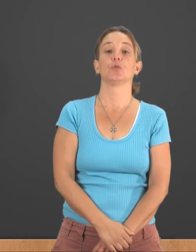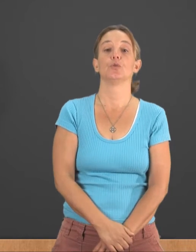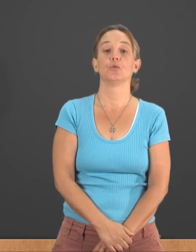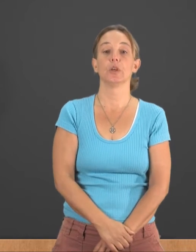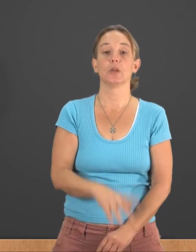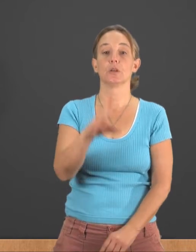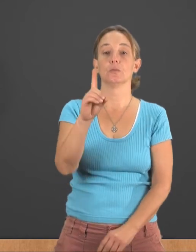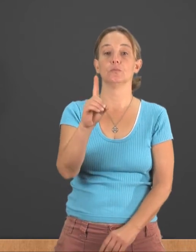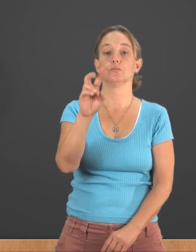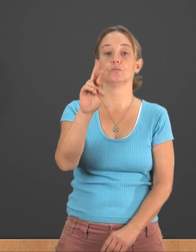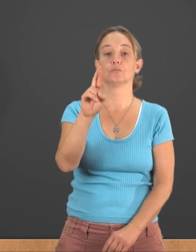Drink.